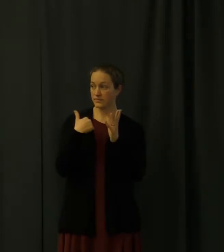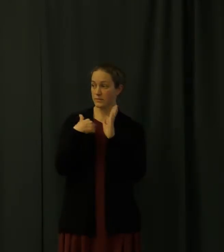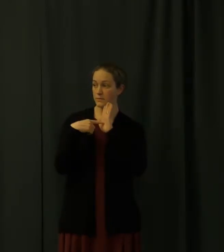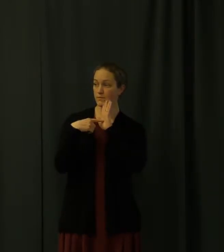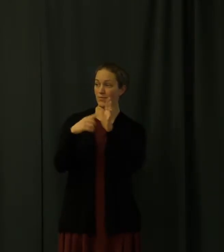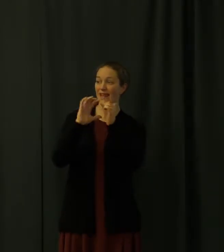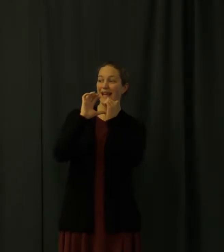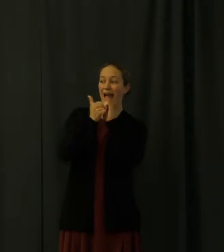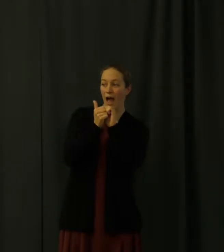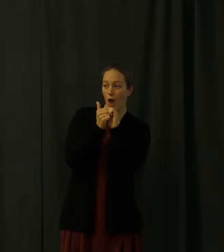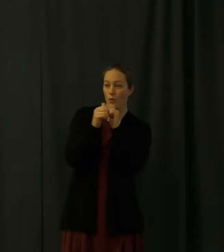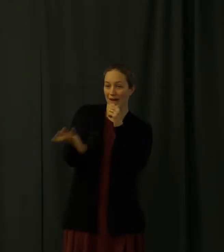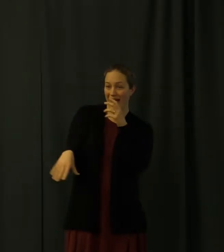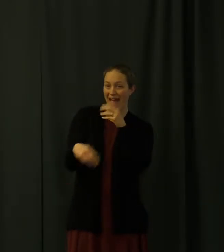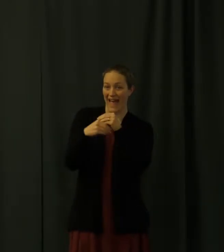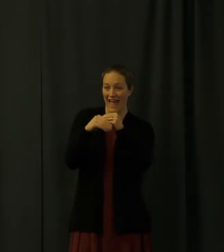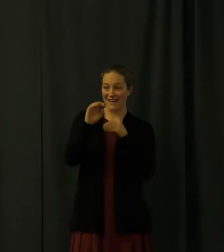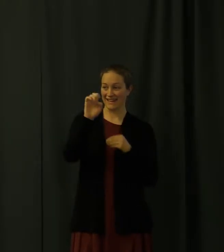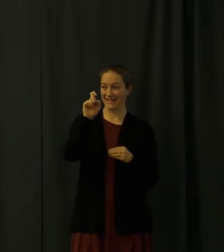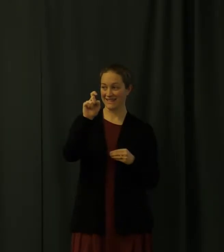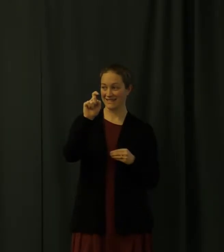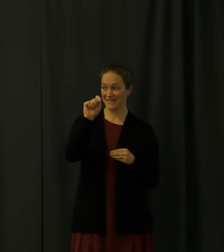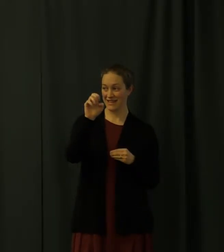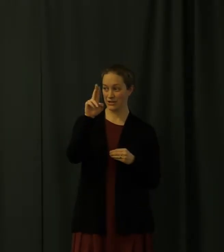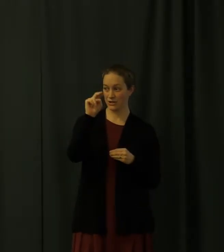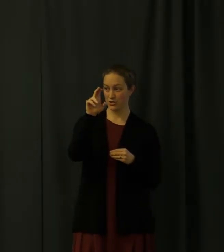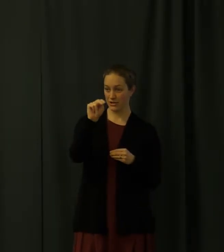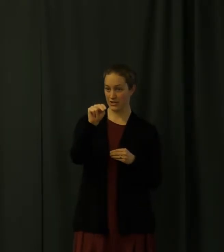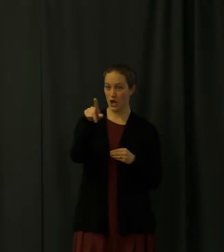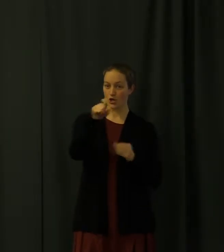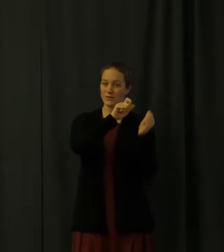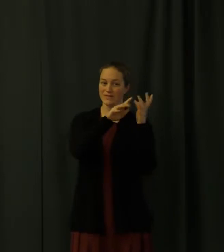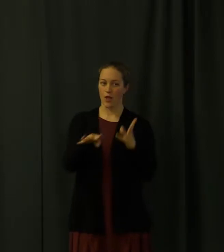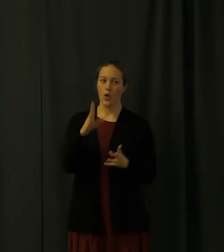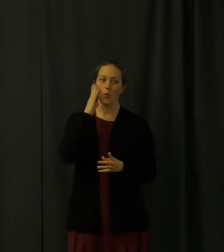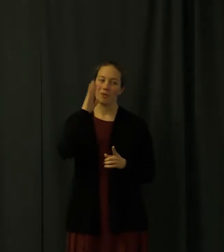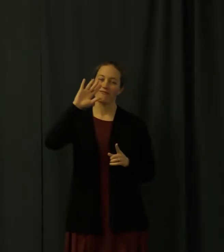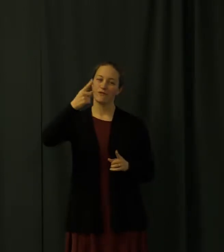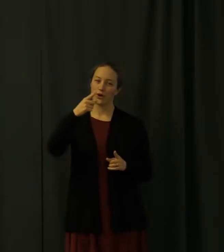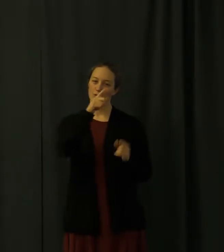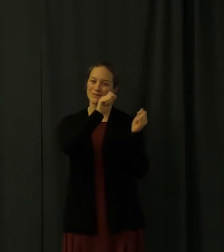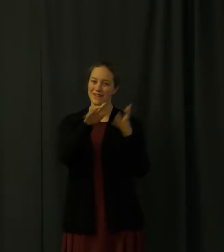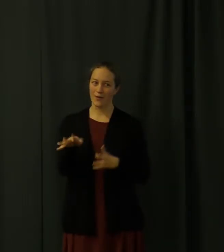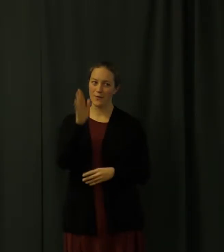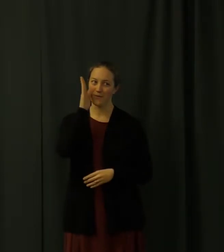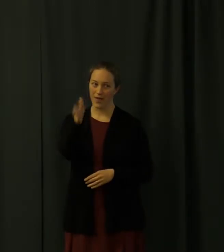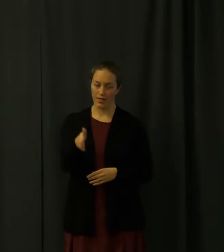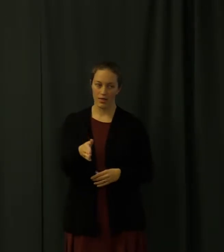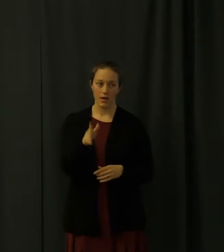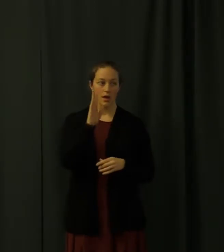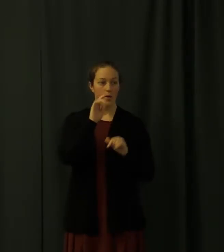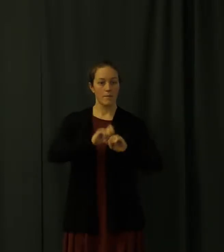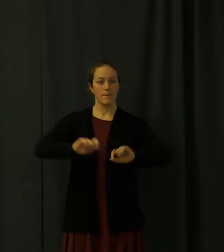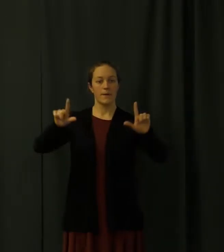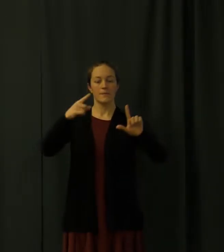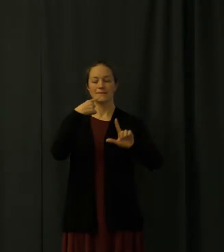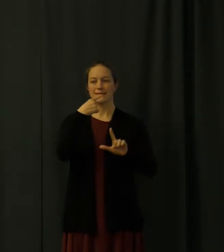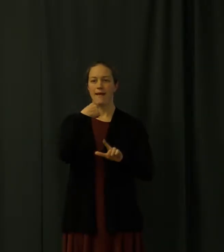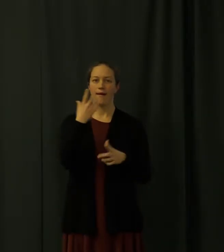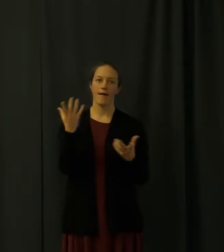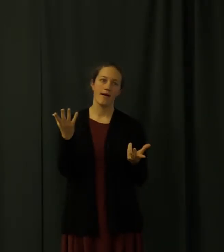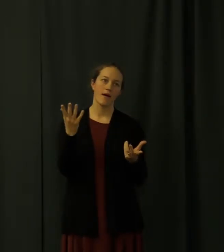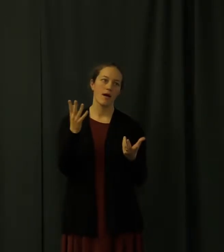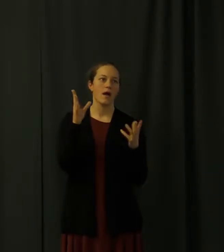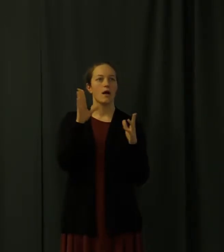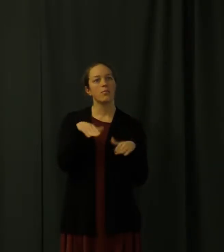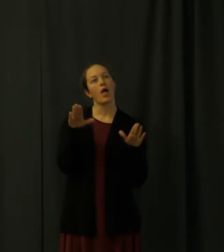to it, in a minute, and you download it first, because it's going to be the first one you download, it pops up and says, like,